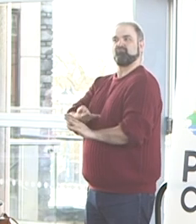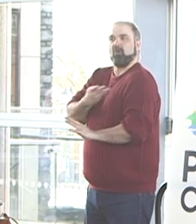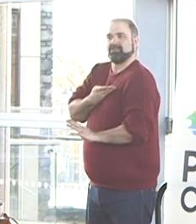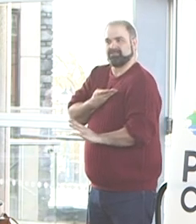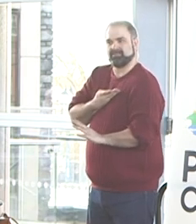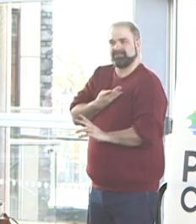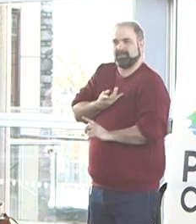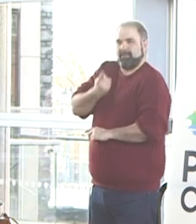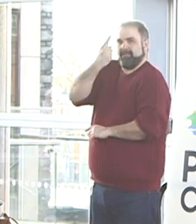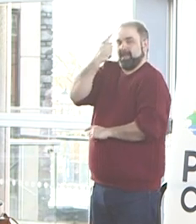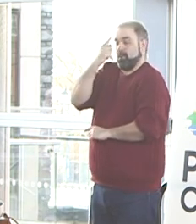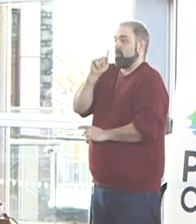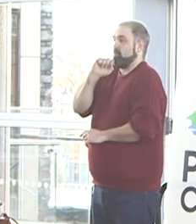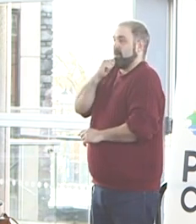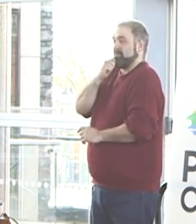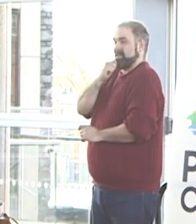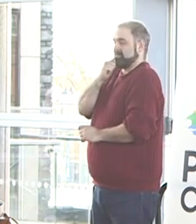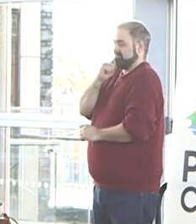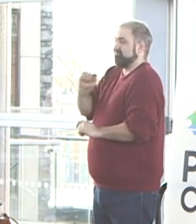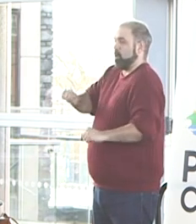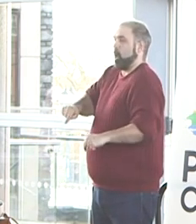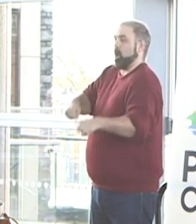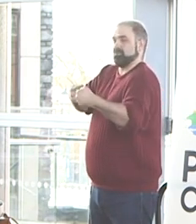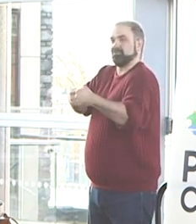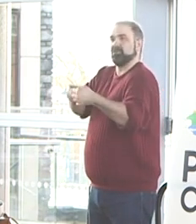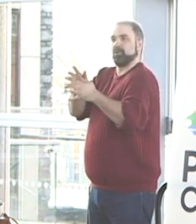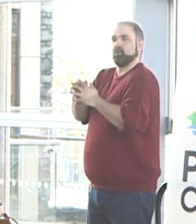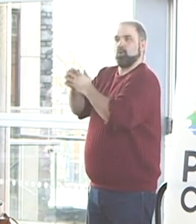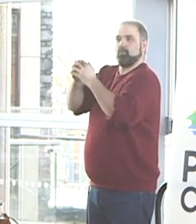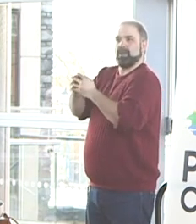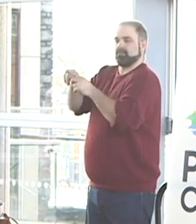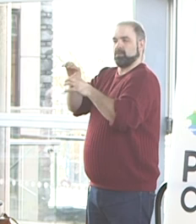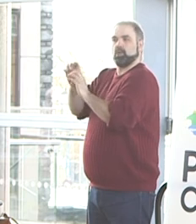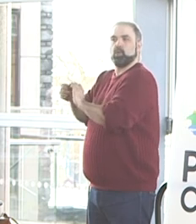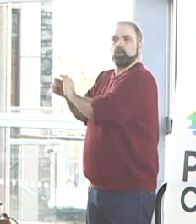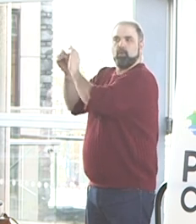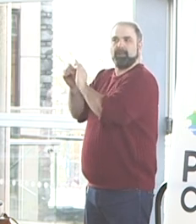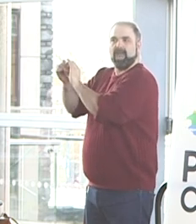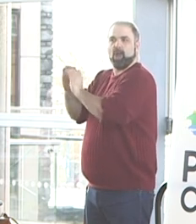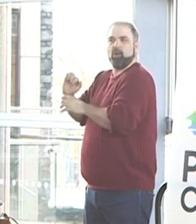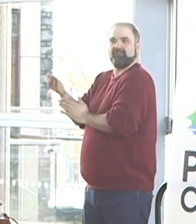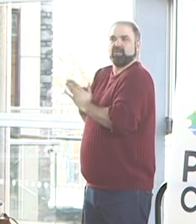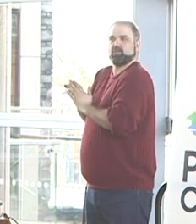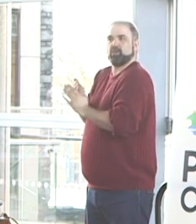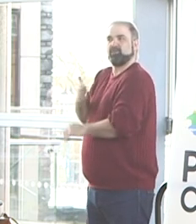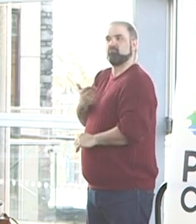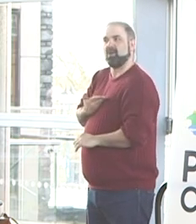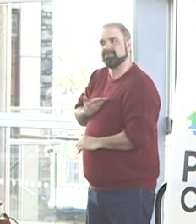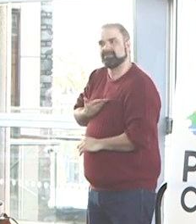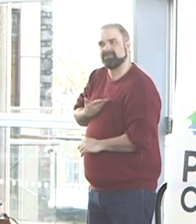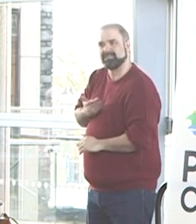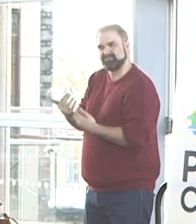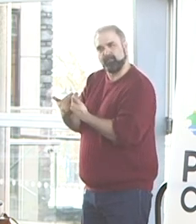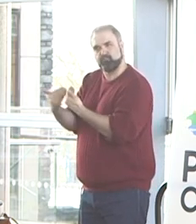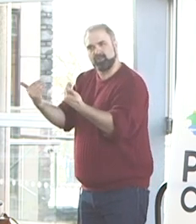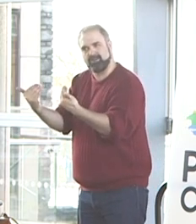I think that there would be considerable opposition to us leaving the European Convention on Human Rights. The European Convention on Human Rights is far broader than the European